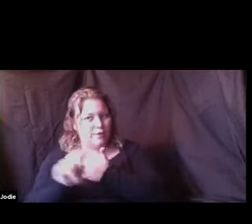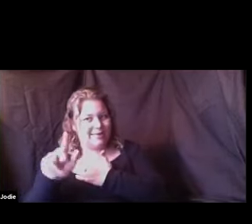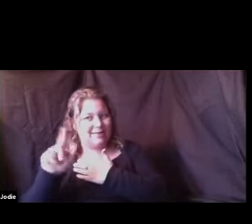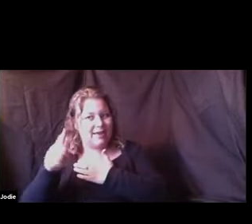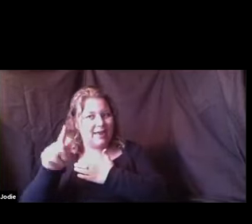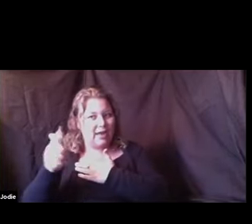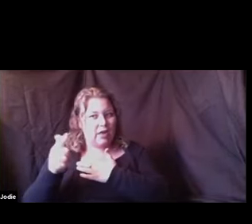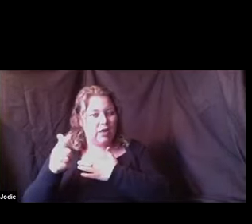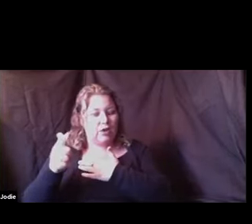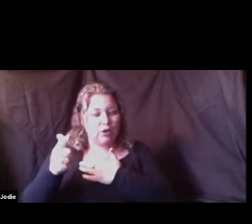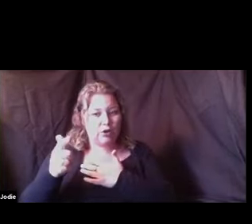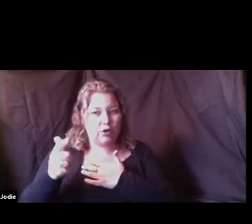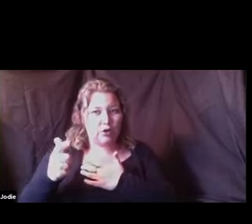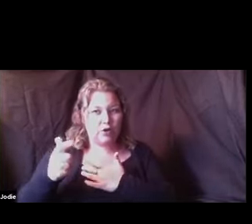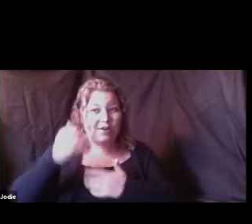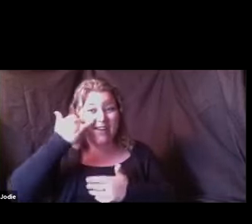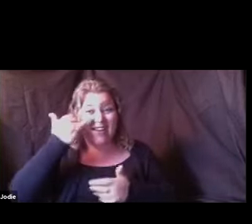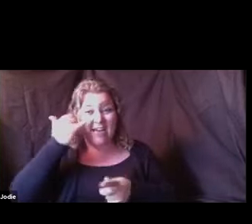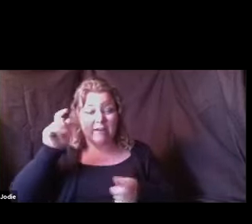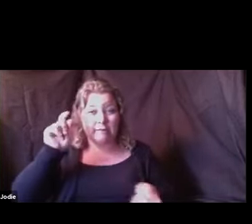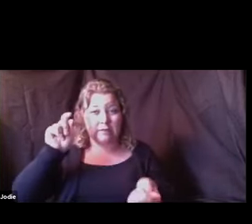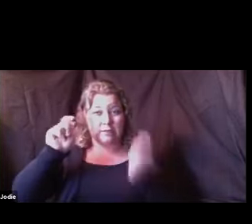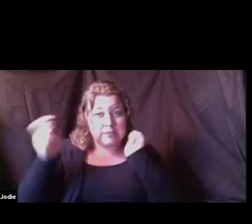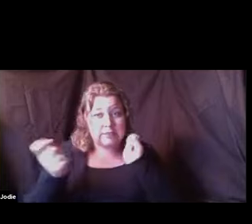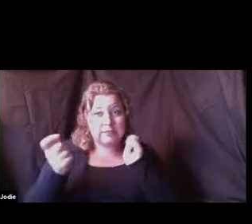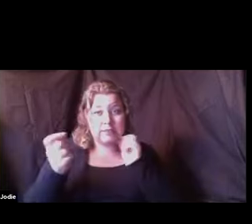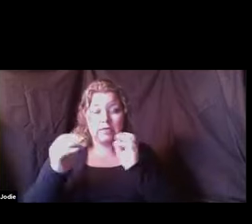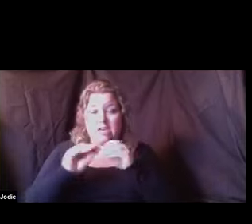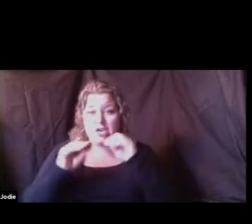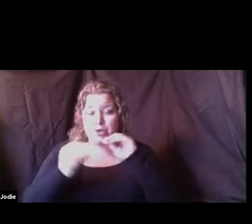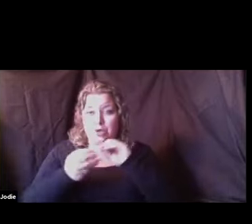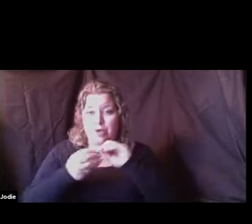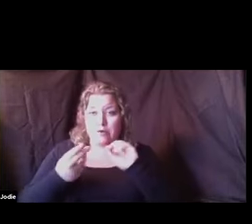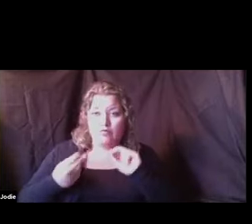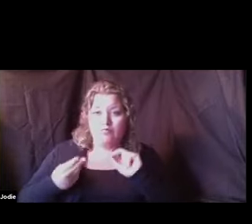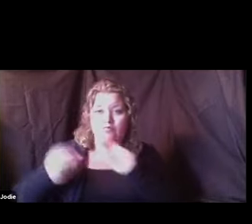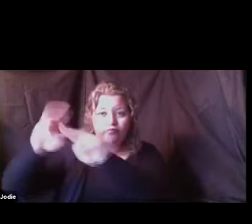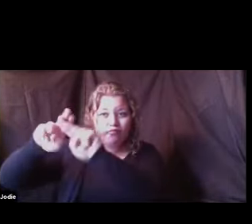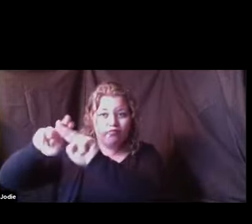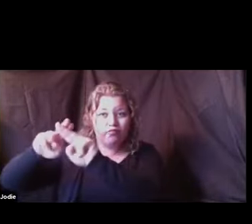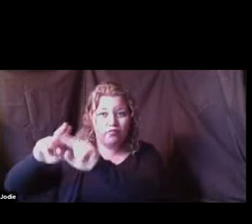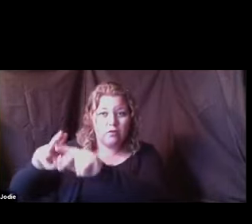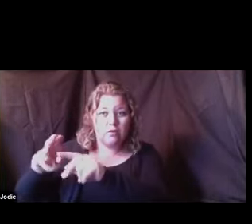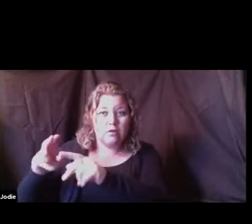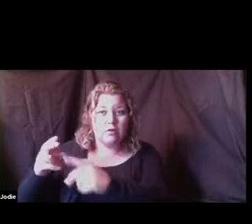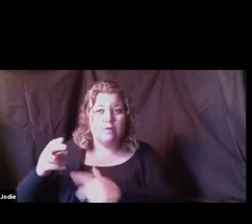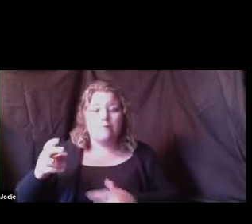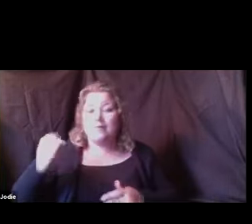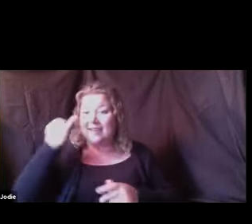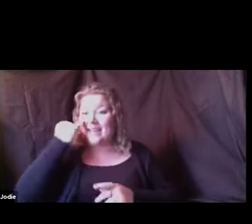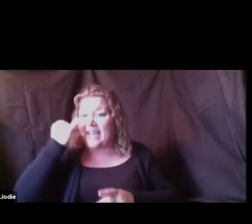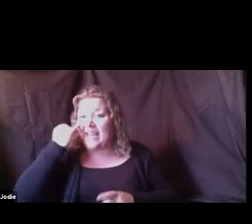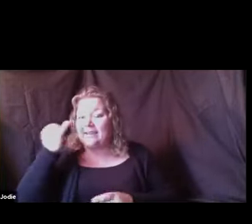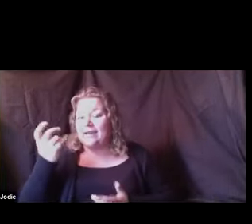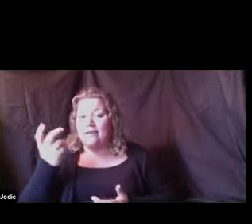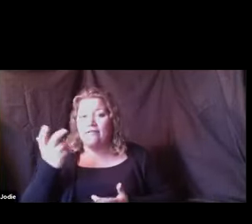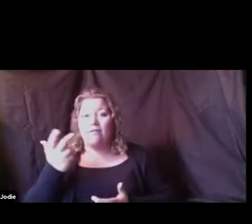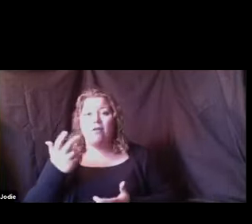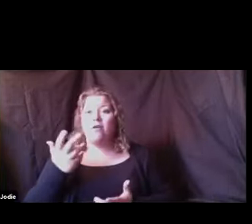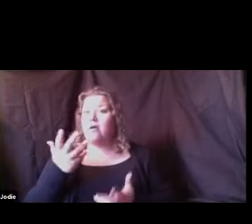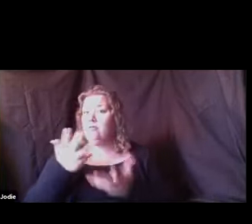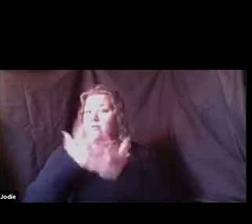was a great change in terms of how the recommendations were being followed, if we had a lot of release of